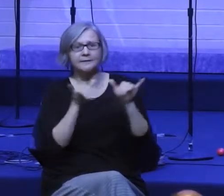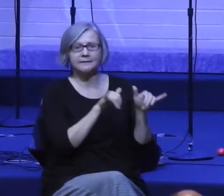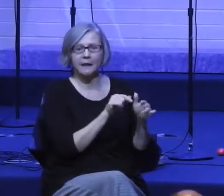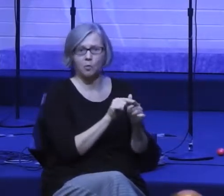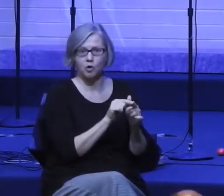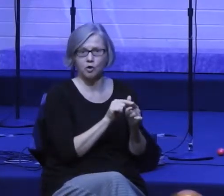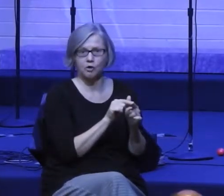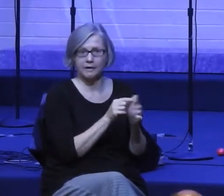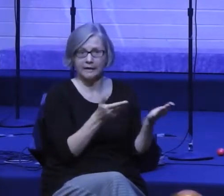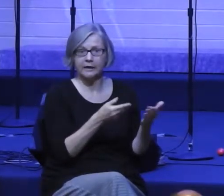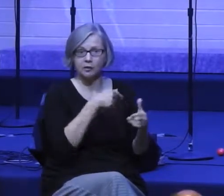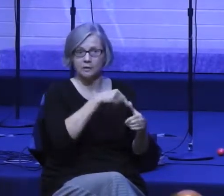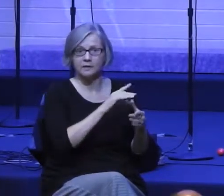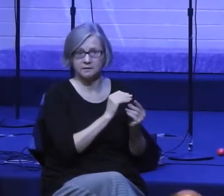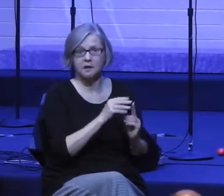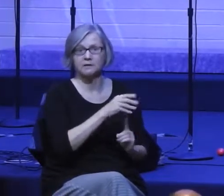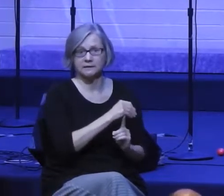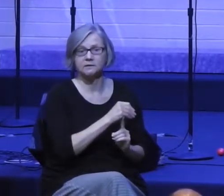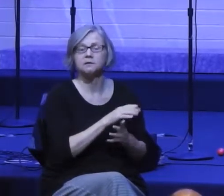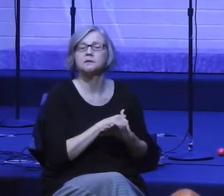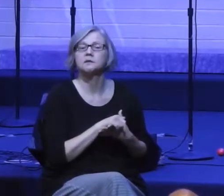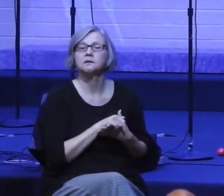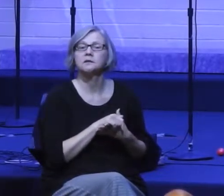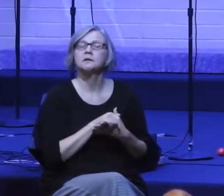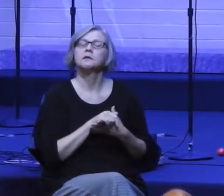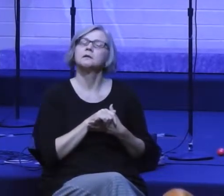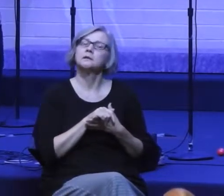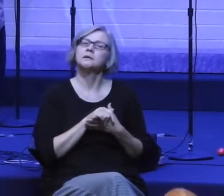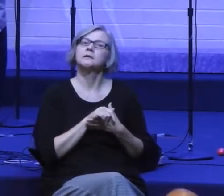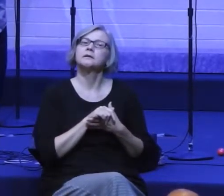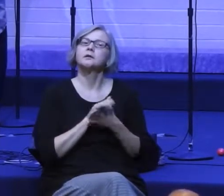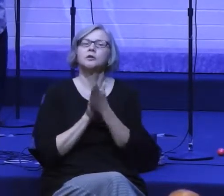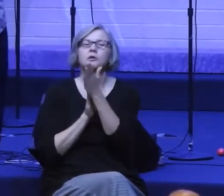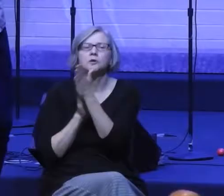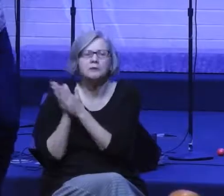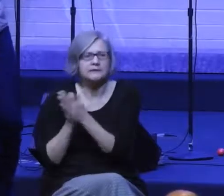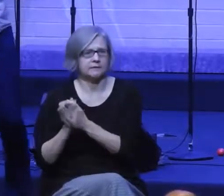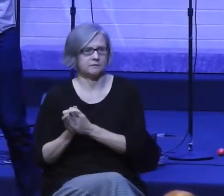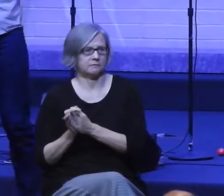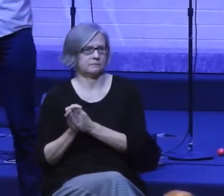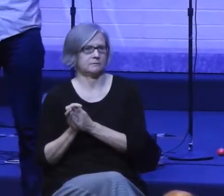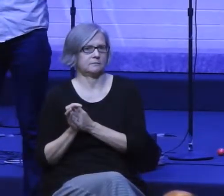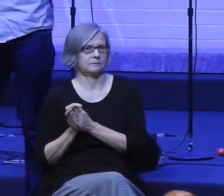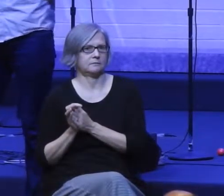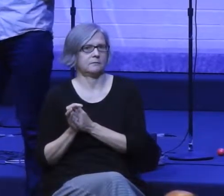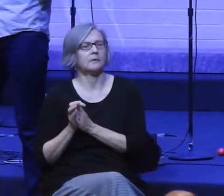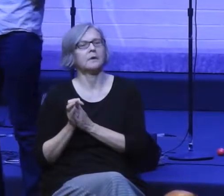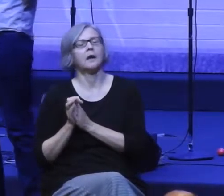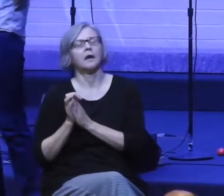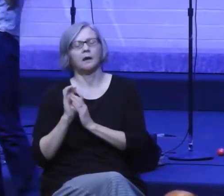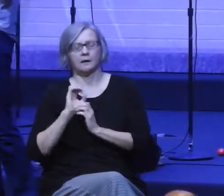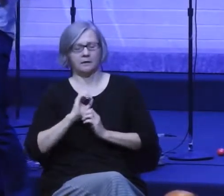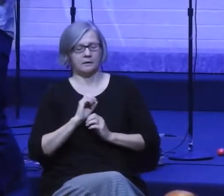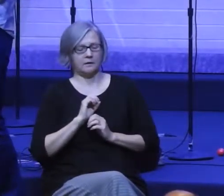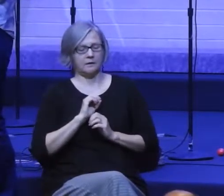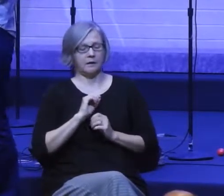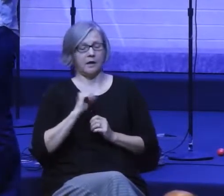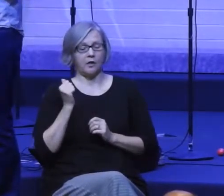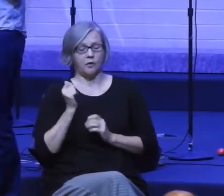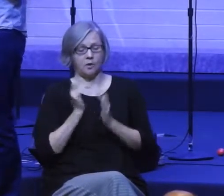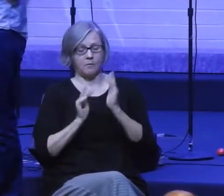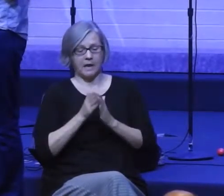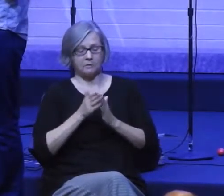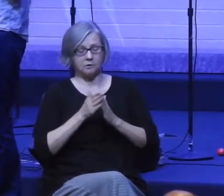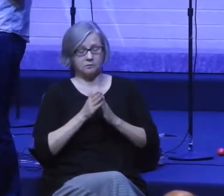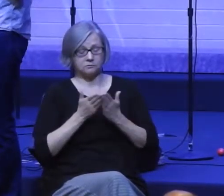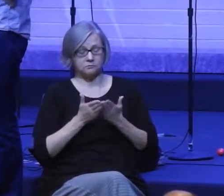how passionately, how earnestly, how just engaged he is in prayer. And the word they use to describe